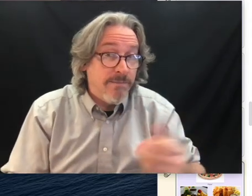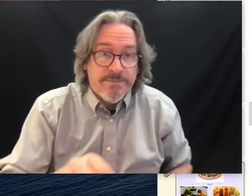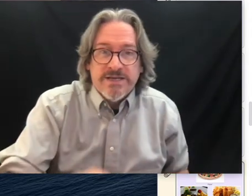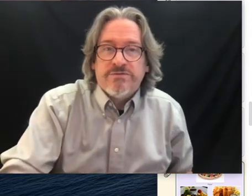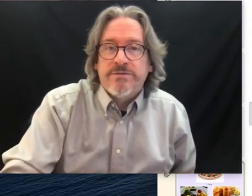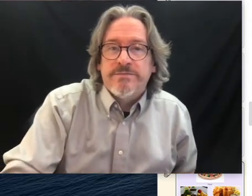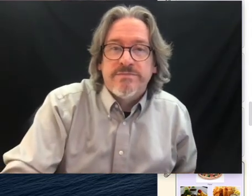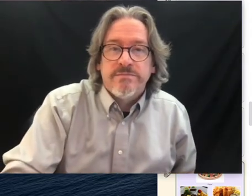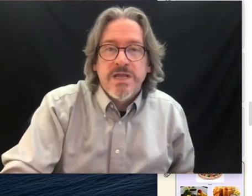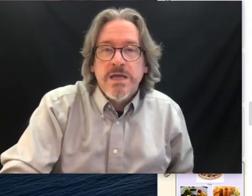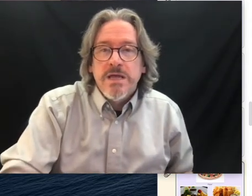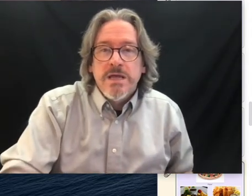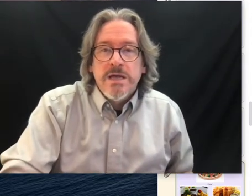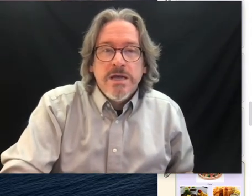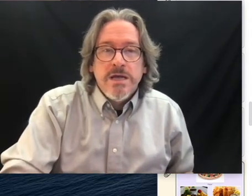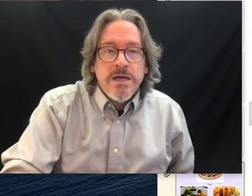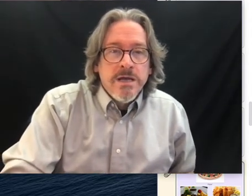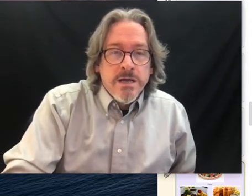it might be different.